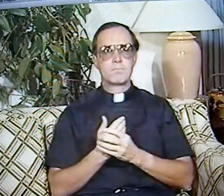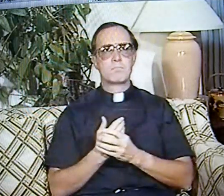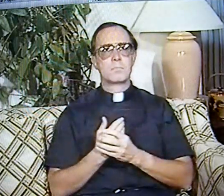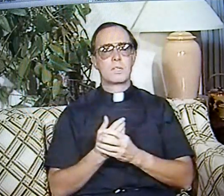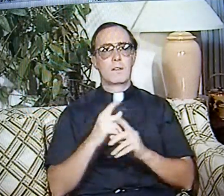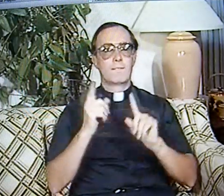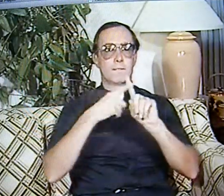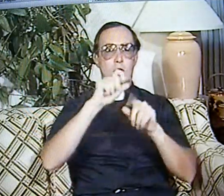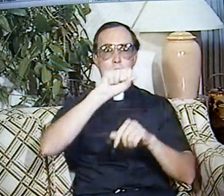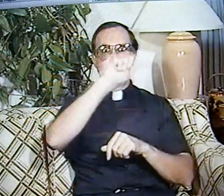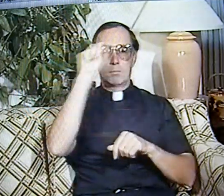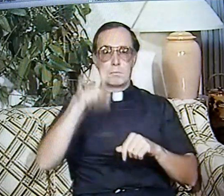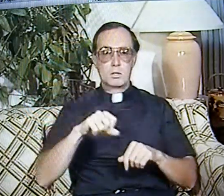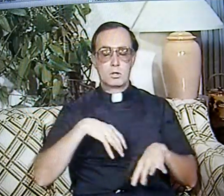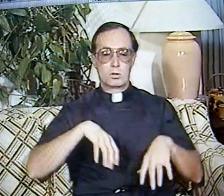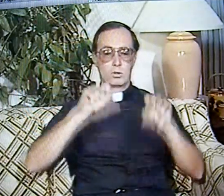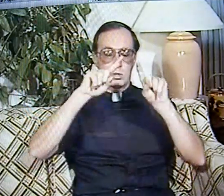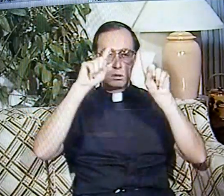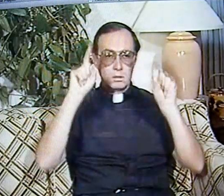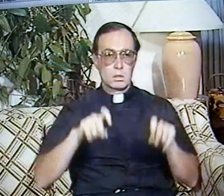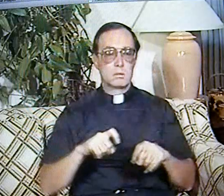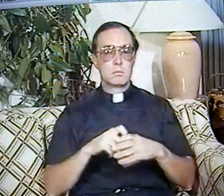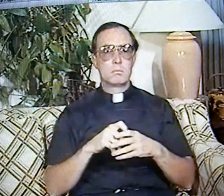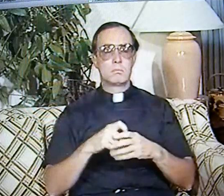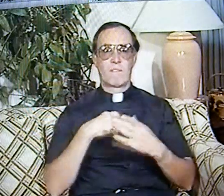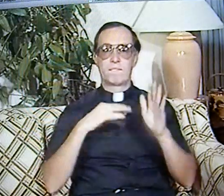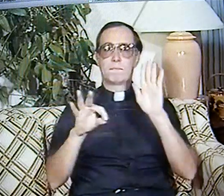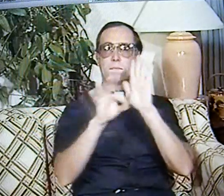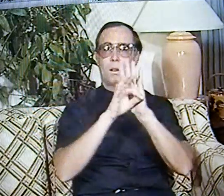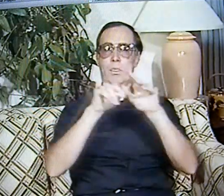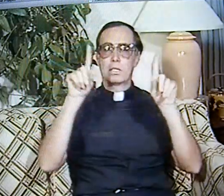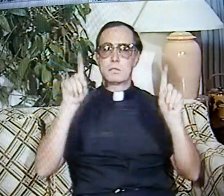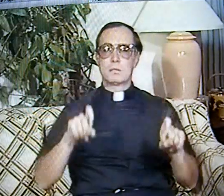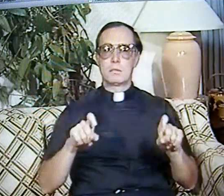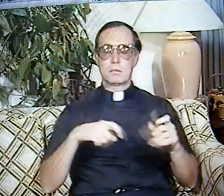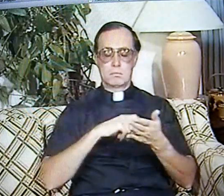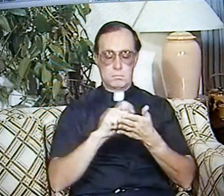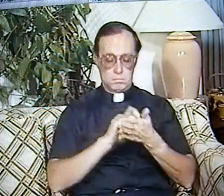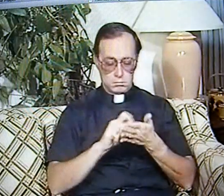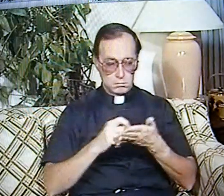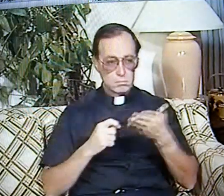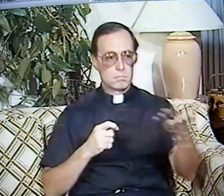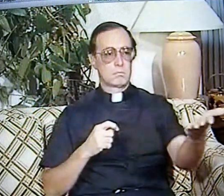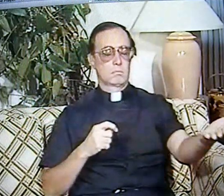an interpreter for some classes. It really helped with the tests.